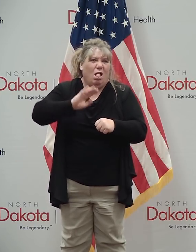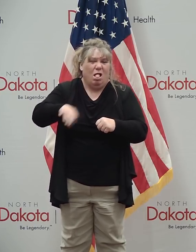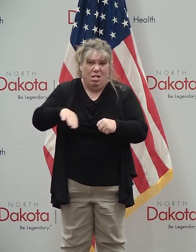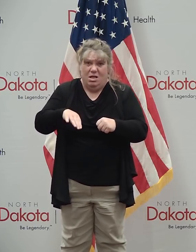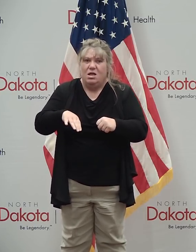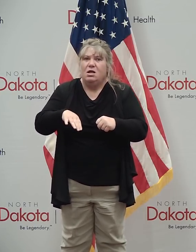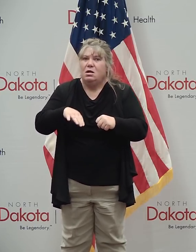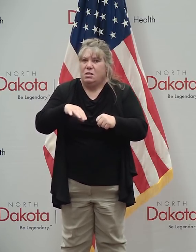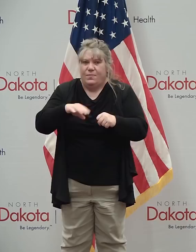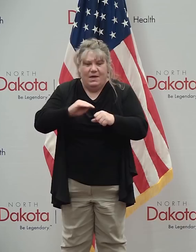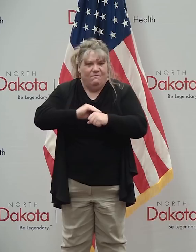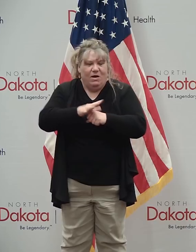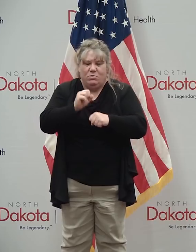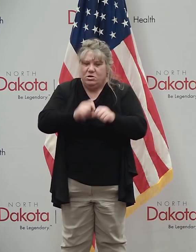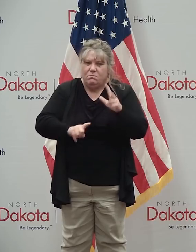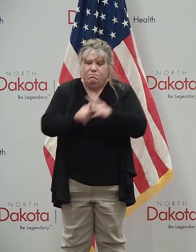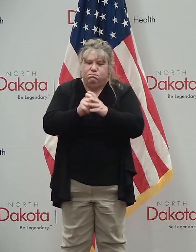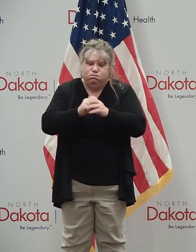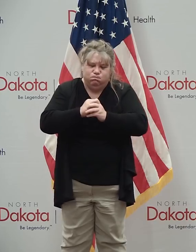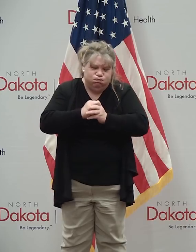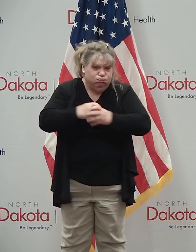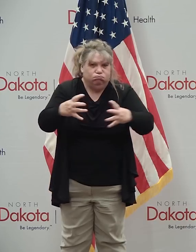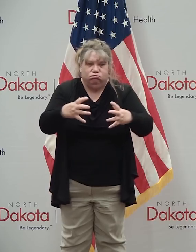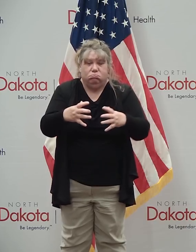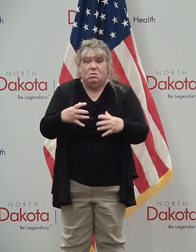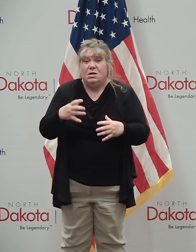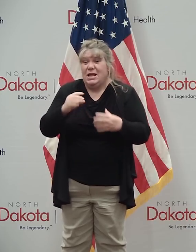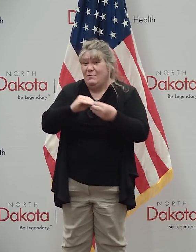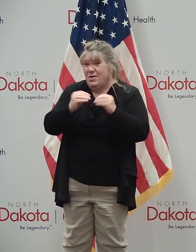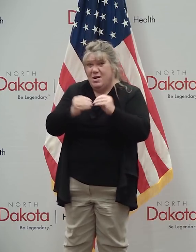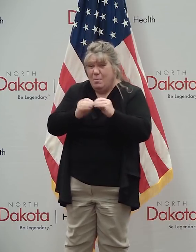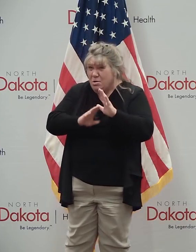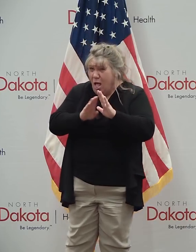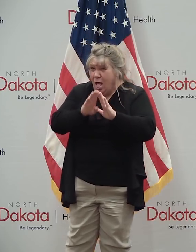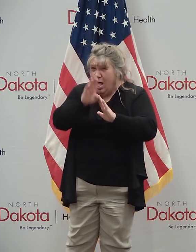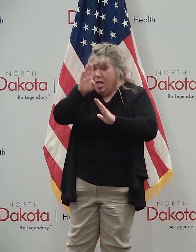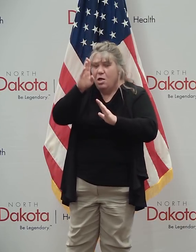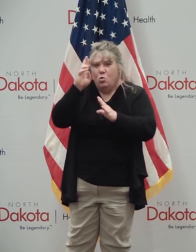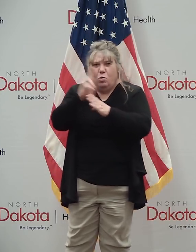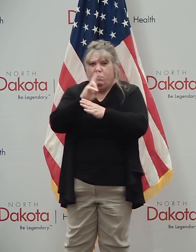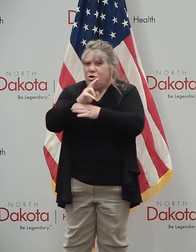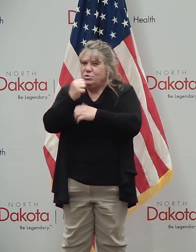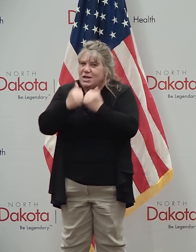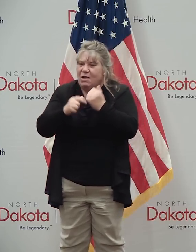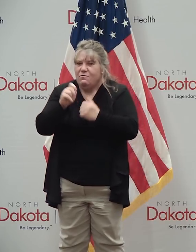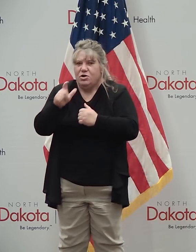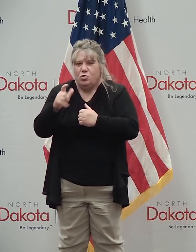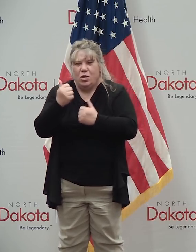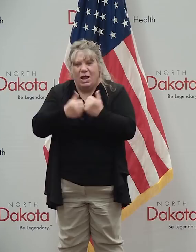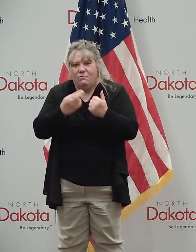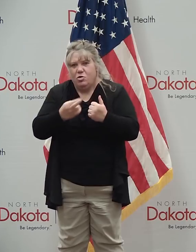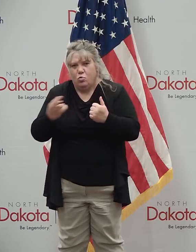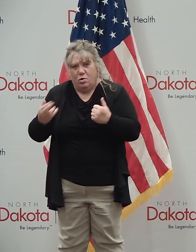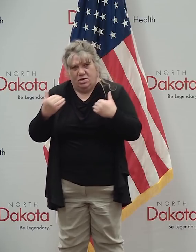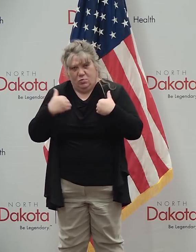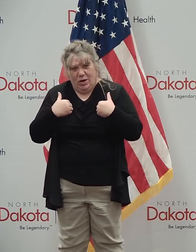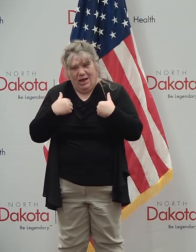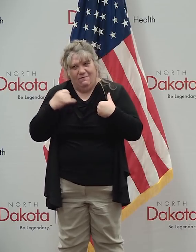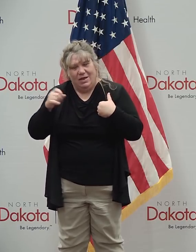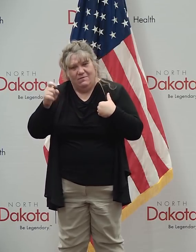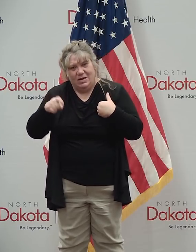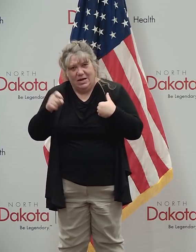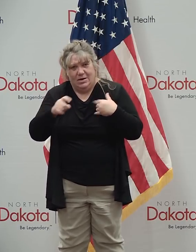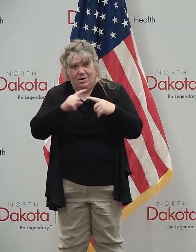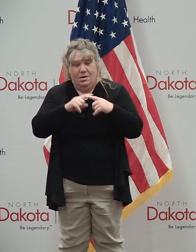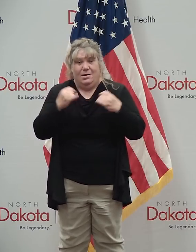potential to flare up and spread. And if the numbers aren't going the right direction, we'll use every tool that we have available if needed. But right